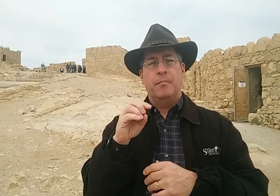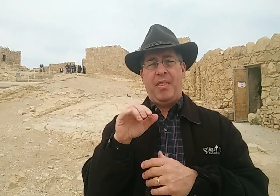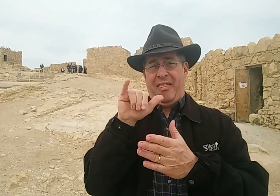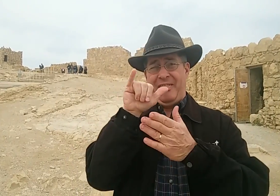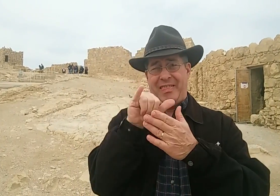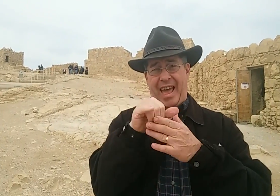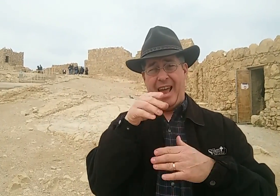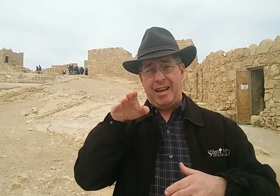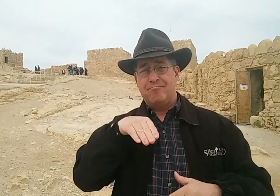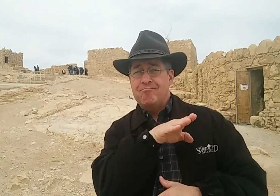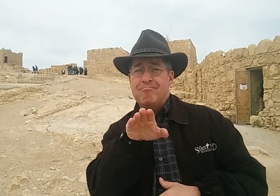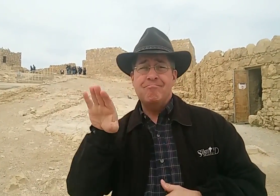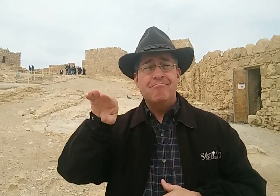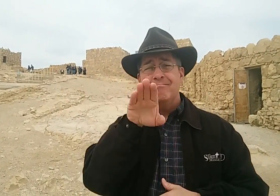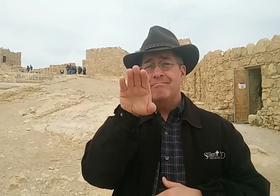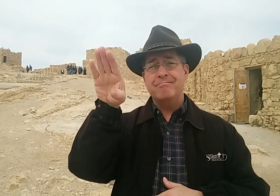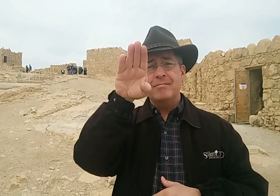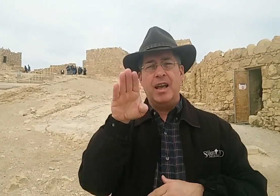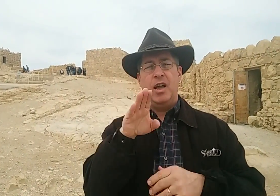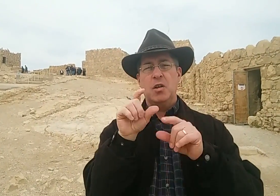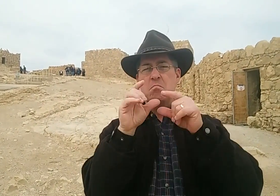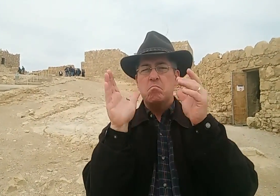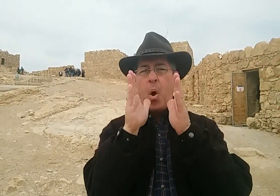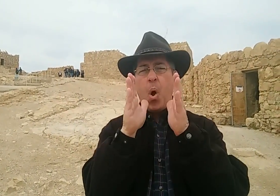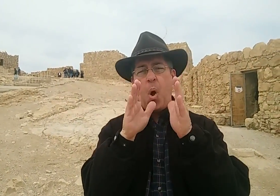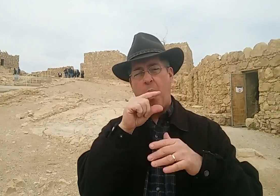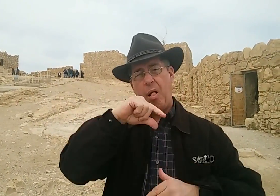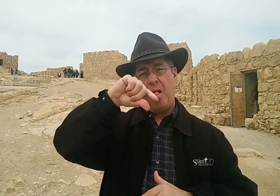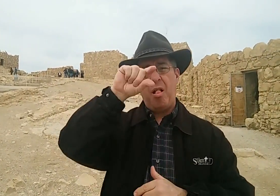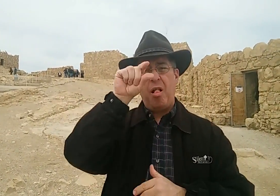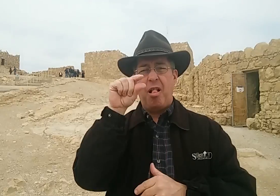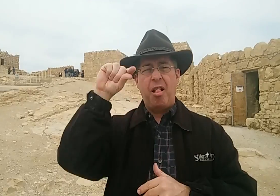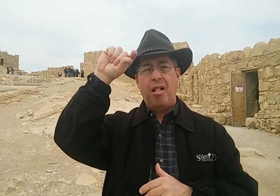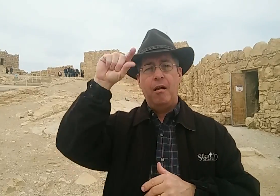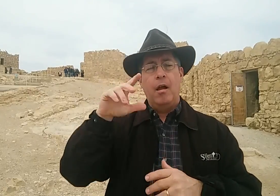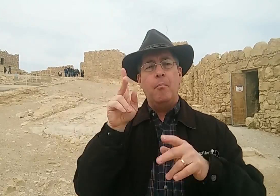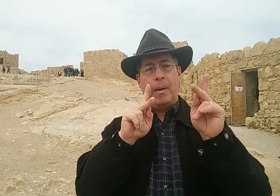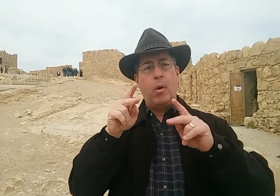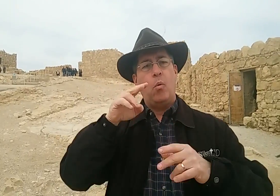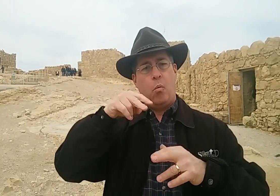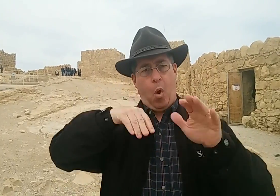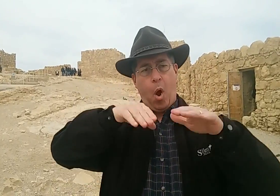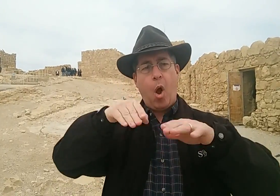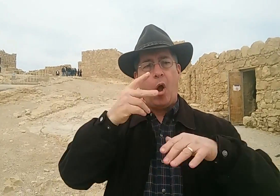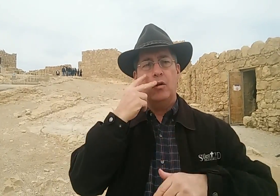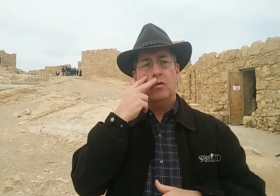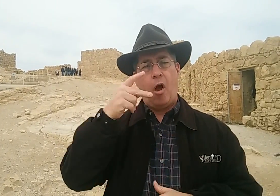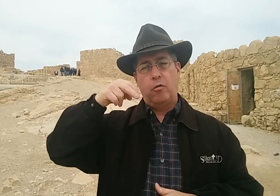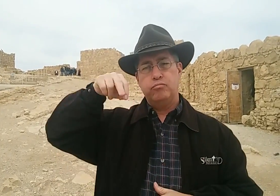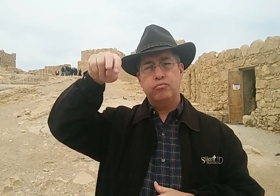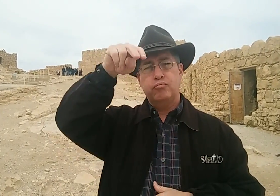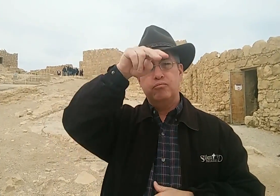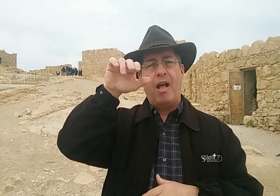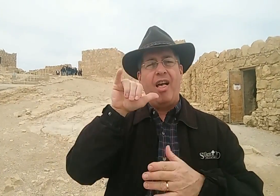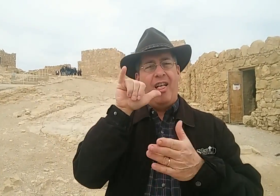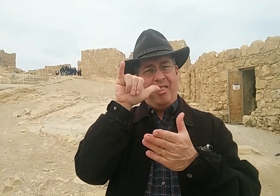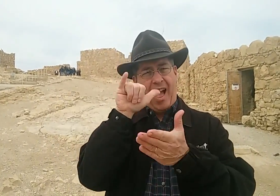Empire, against the Roman army. You saw the snake trail, that small little winding trail. People would walk up that. That